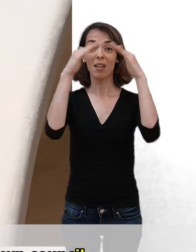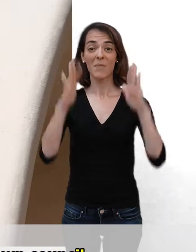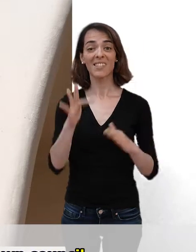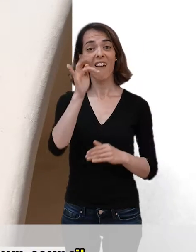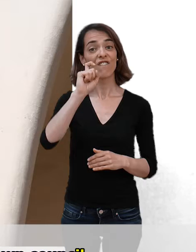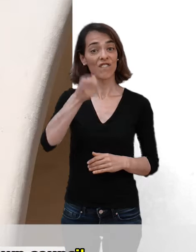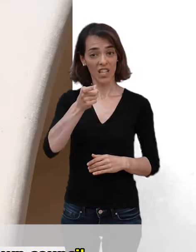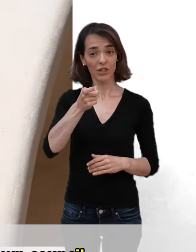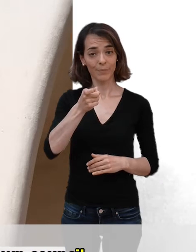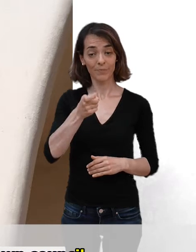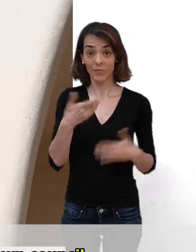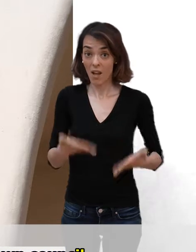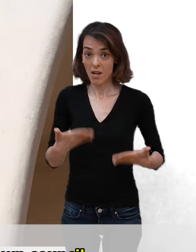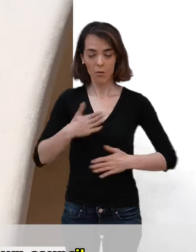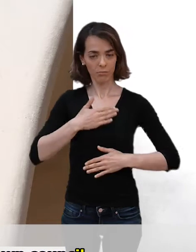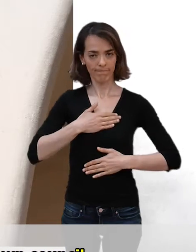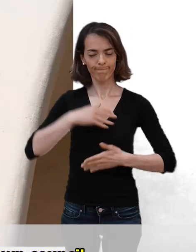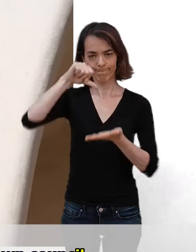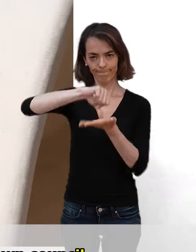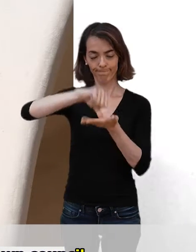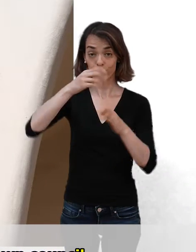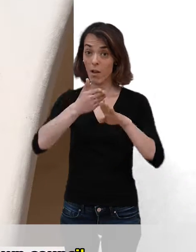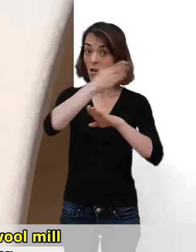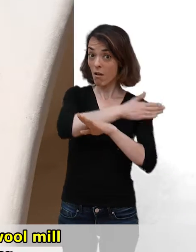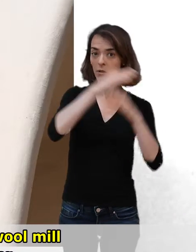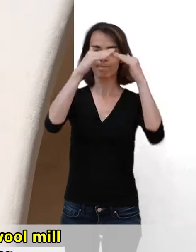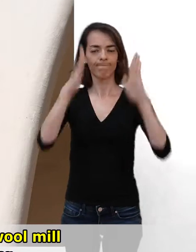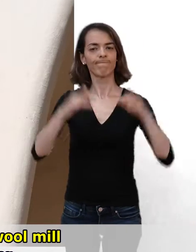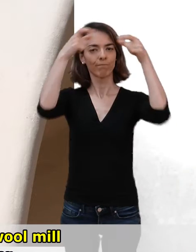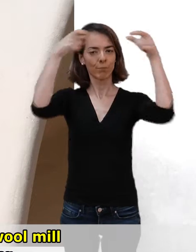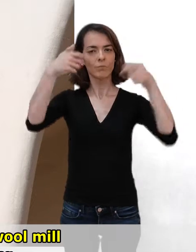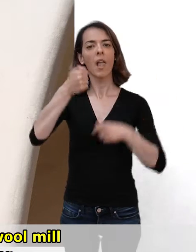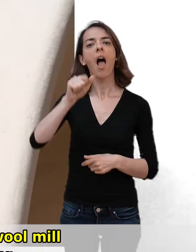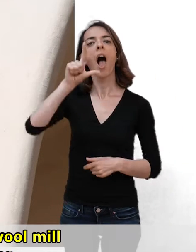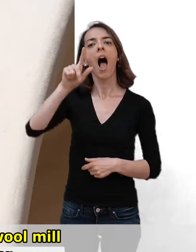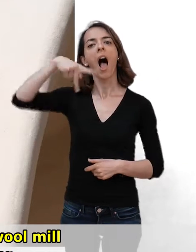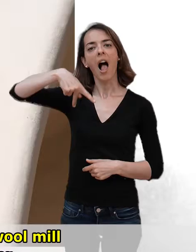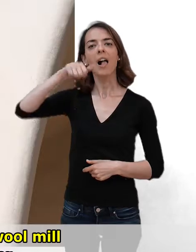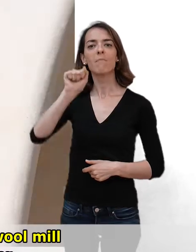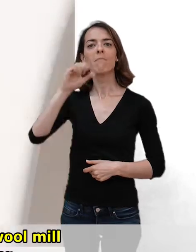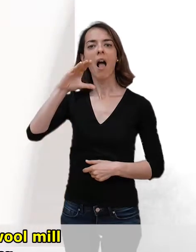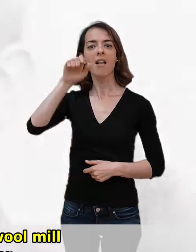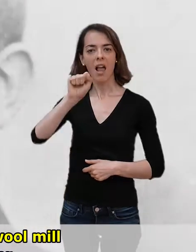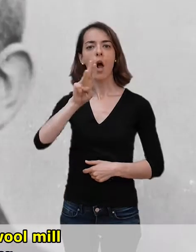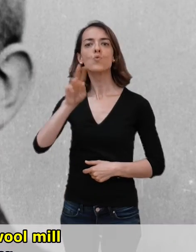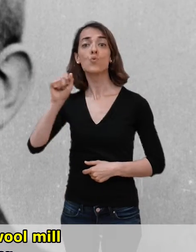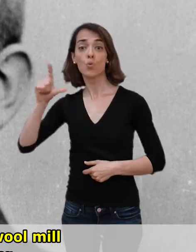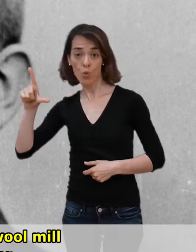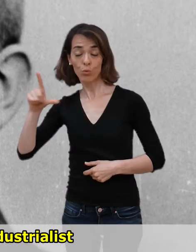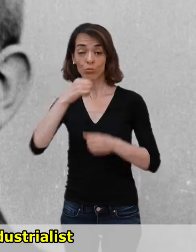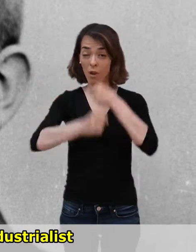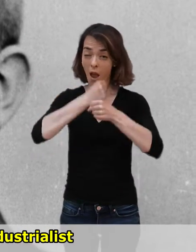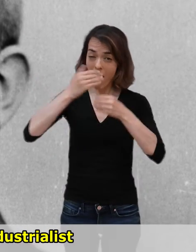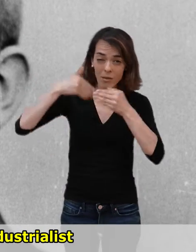The Masia Freixa, which is now owned by the town council, was originally an alpaca wool mill and a few years